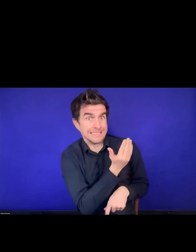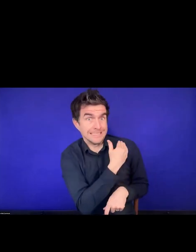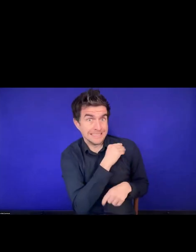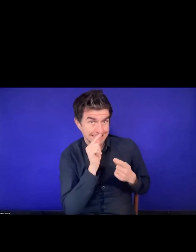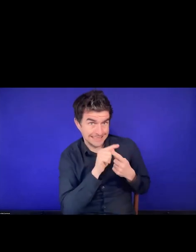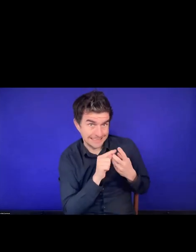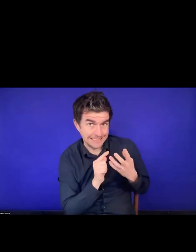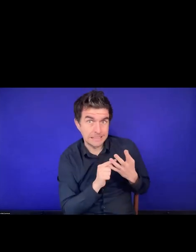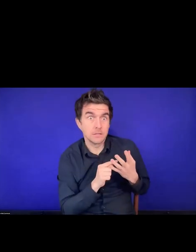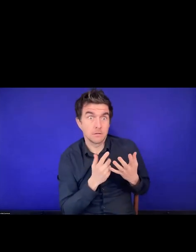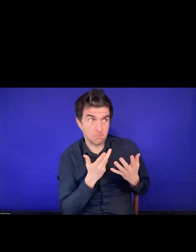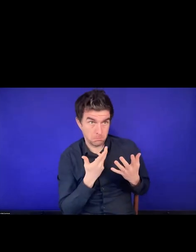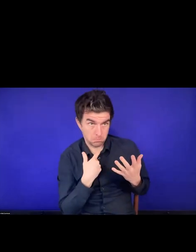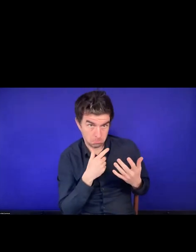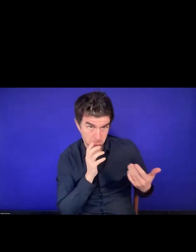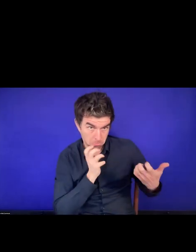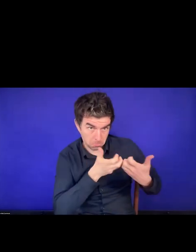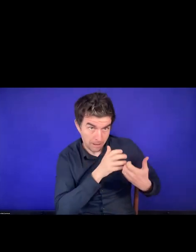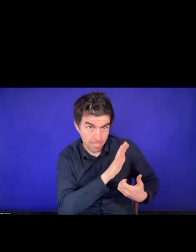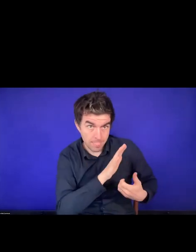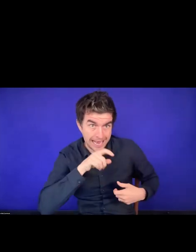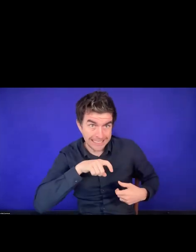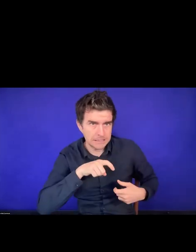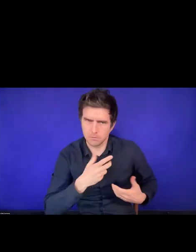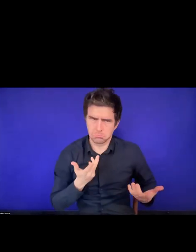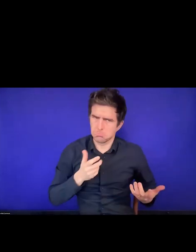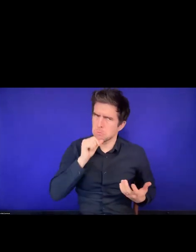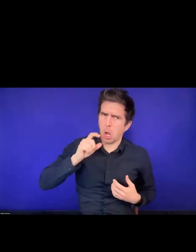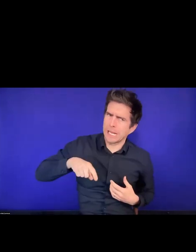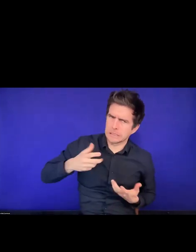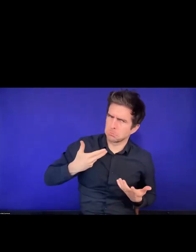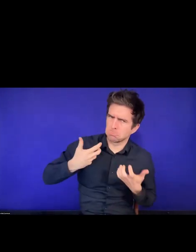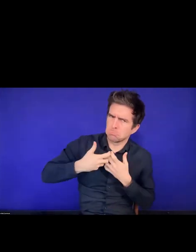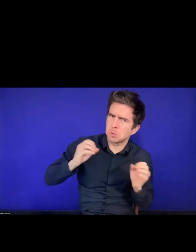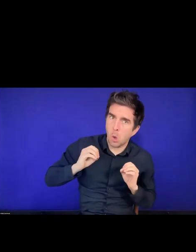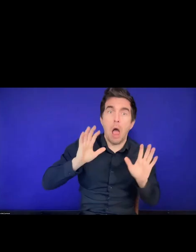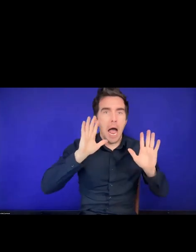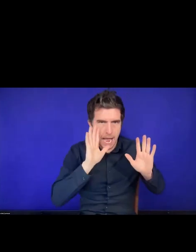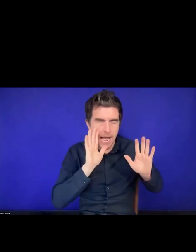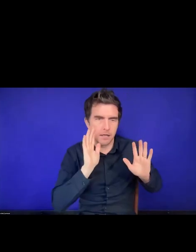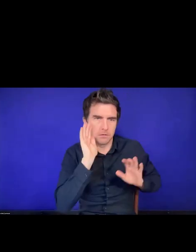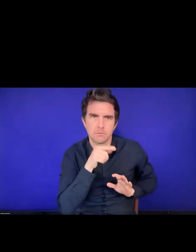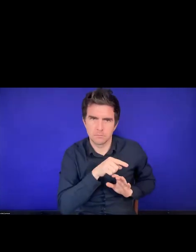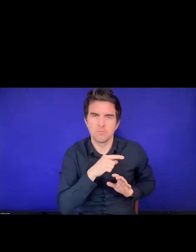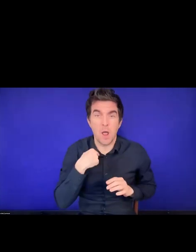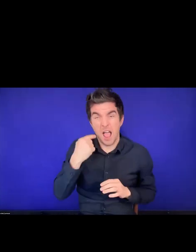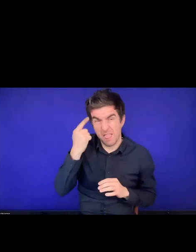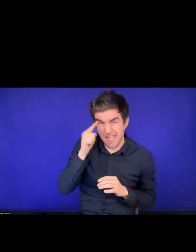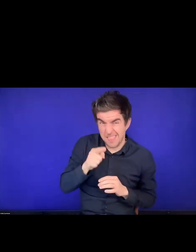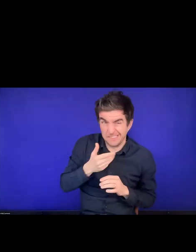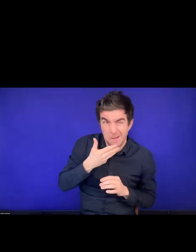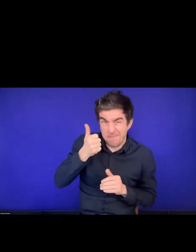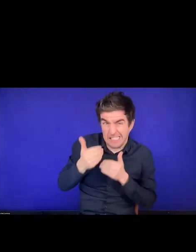Thank you, Kate. Very good, interesting answer. Lauren, over to you.